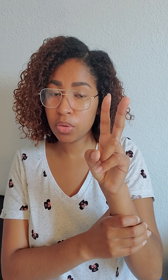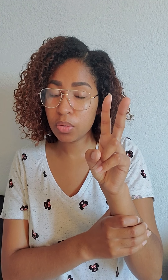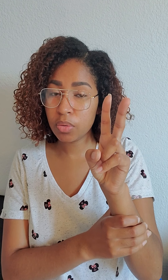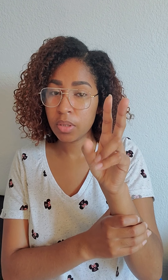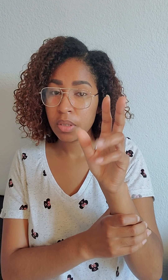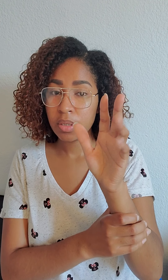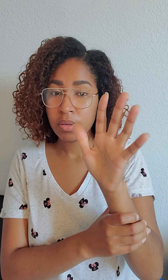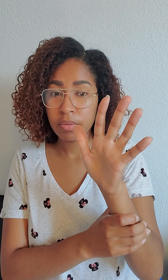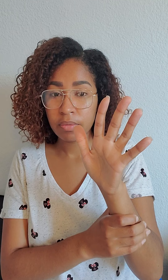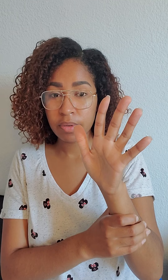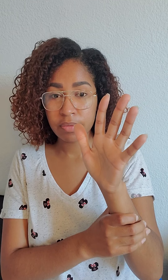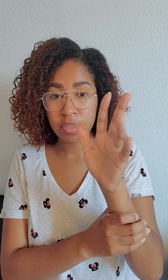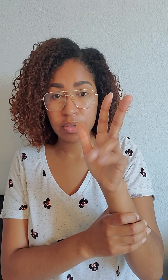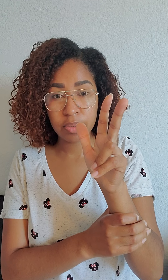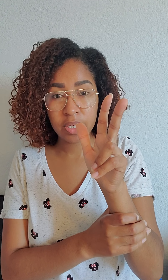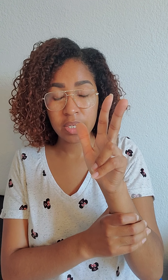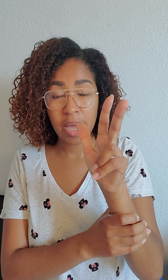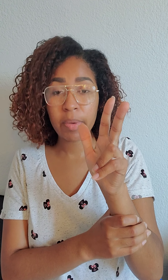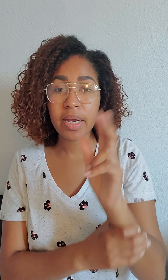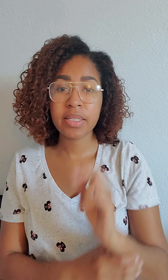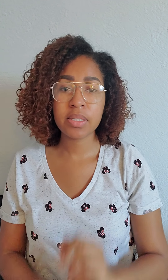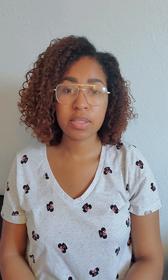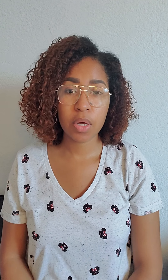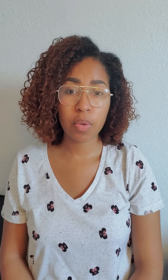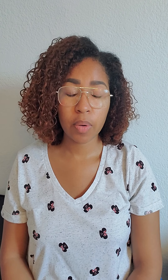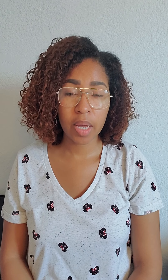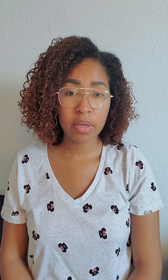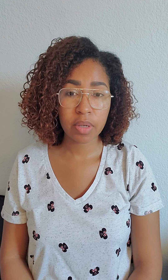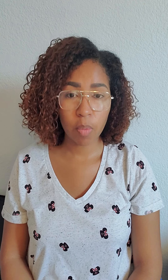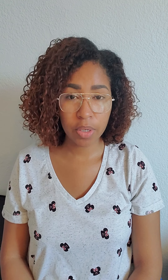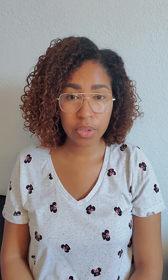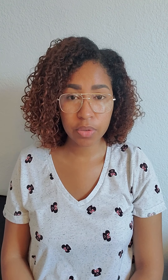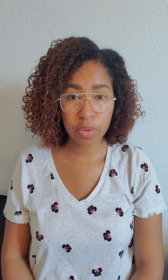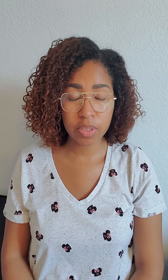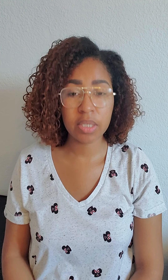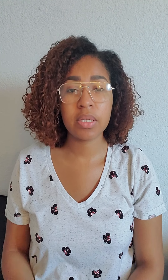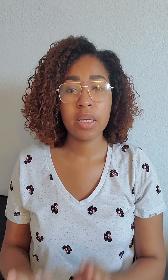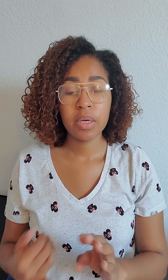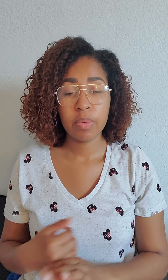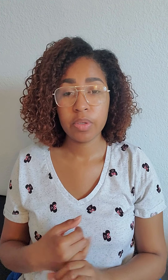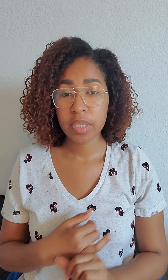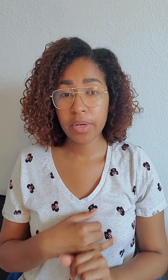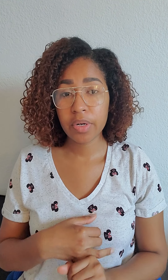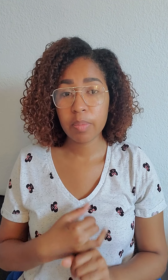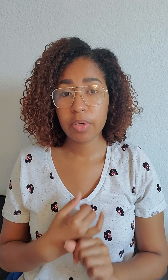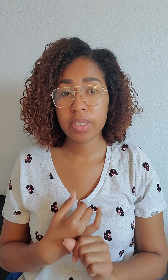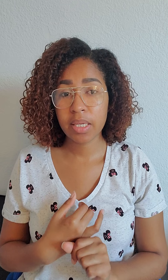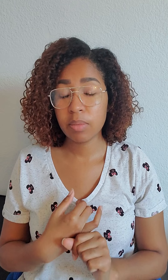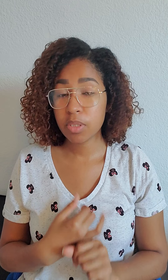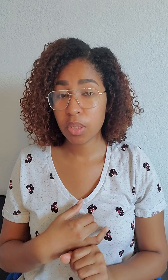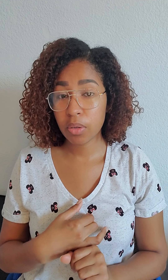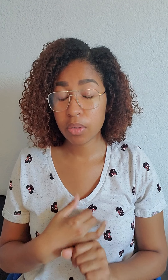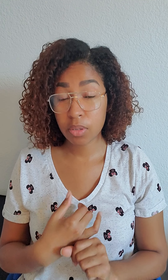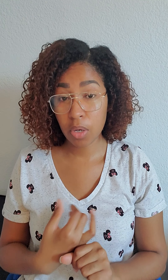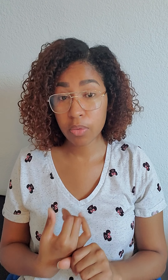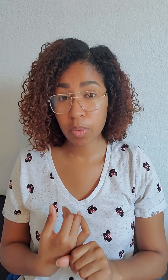52, 53, I went nice and slow, okay? So I want you to do those things. when you sign your numbers, sign them slow so I